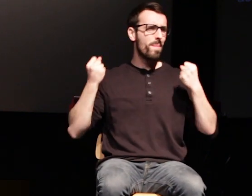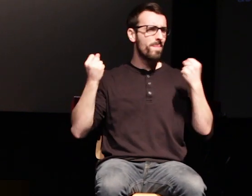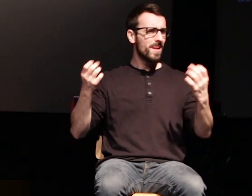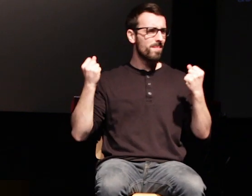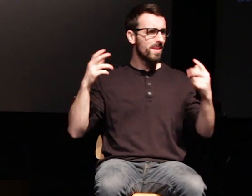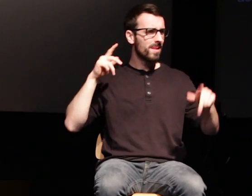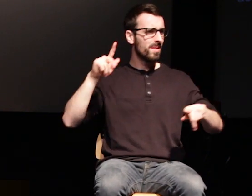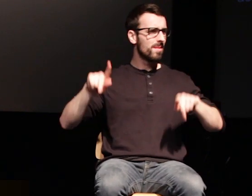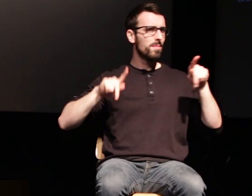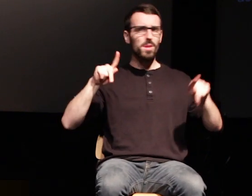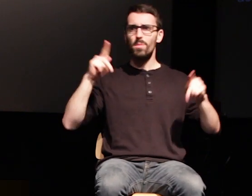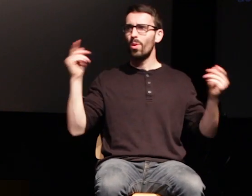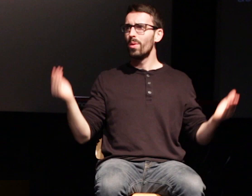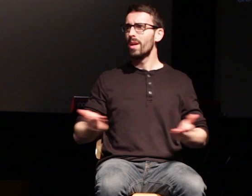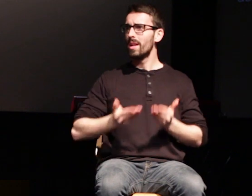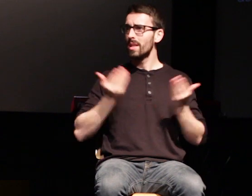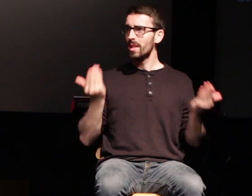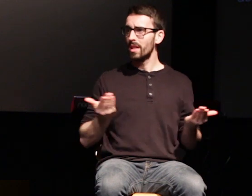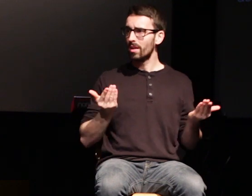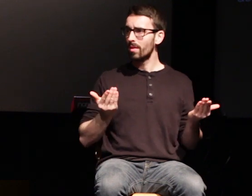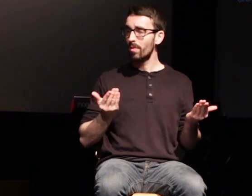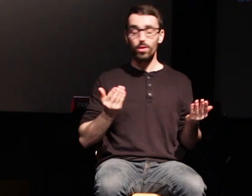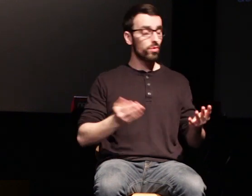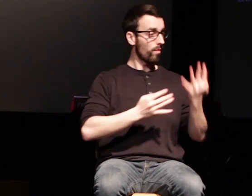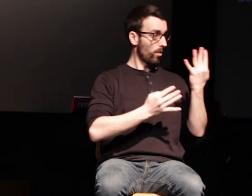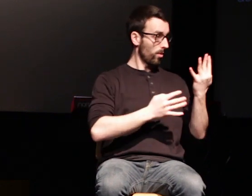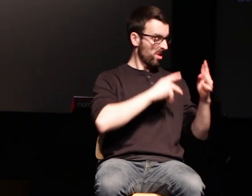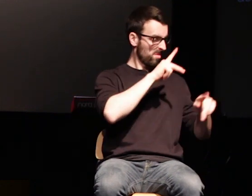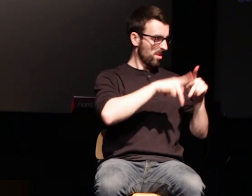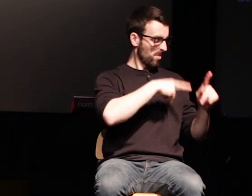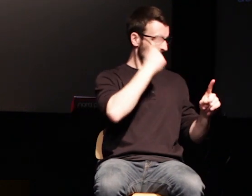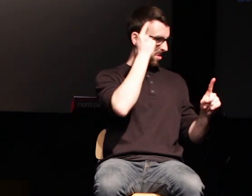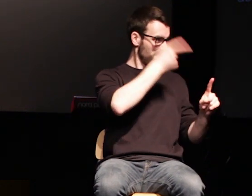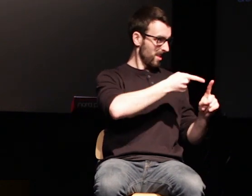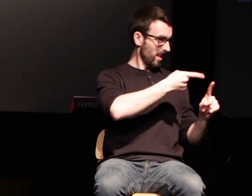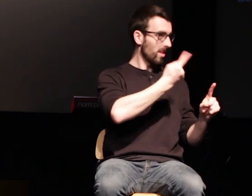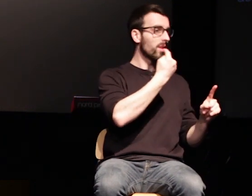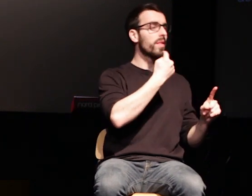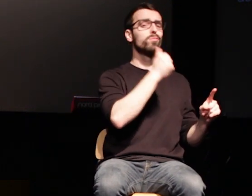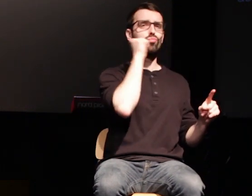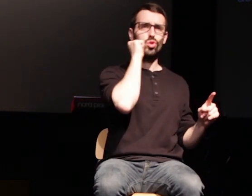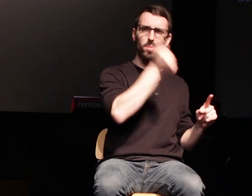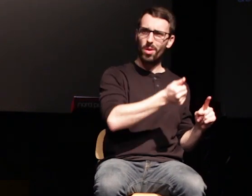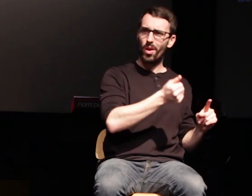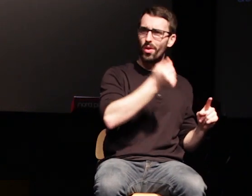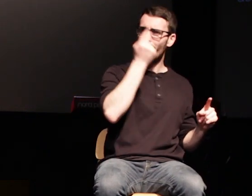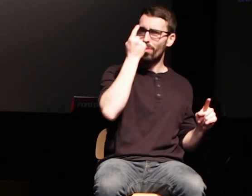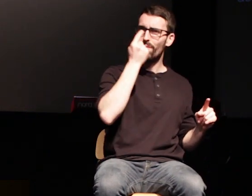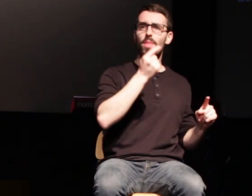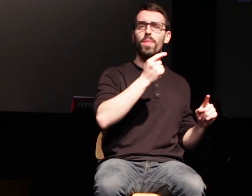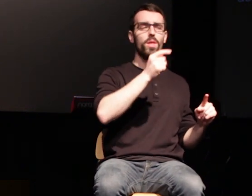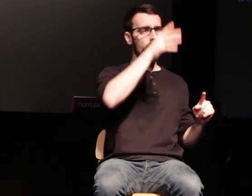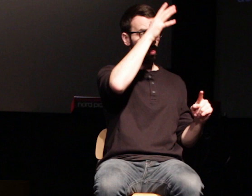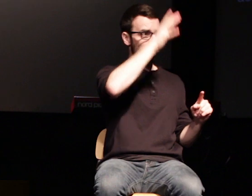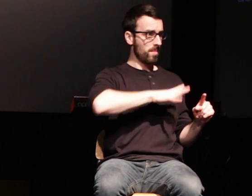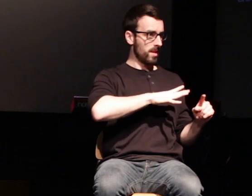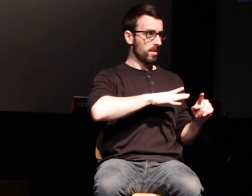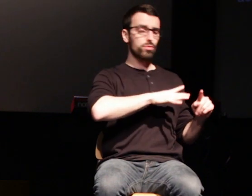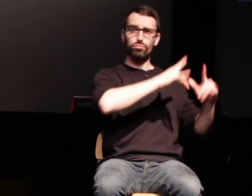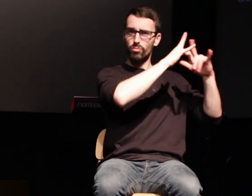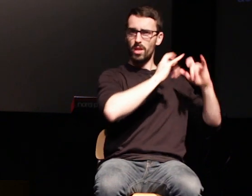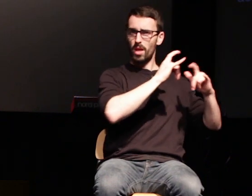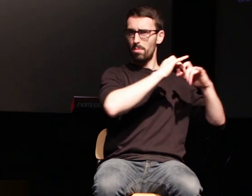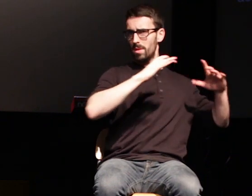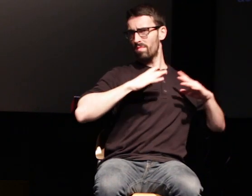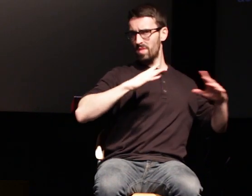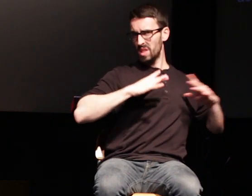There's four of them that come to my mind. We're shooting some videos tomorrow evening for a men's retreat. And there's a couple individuals